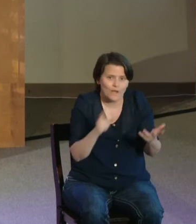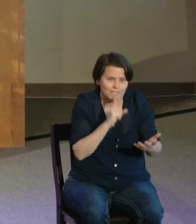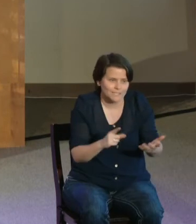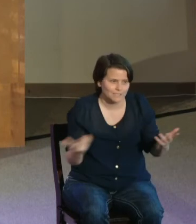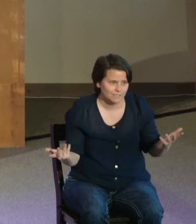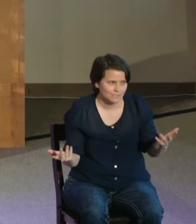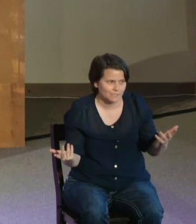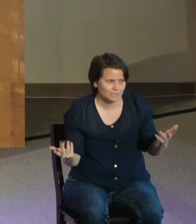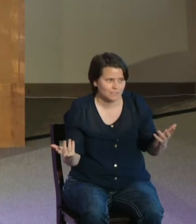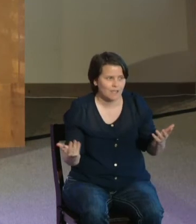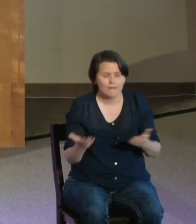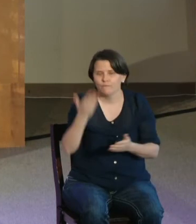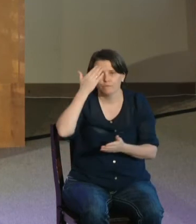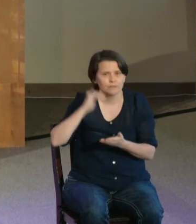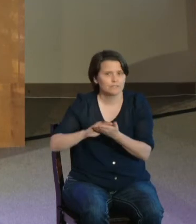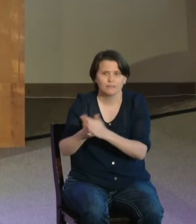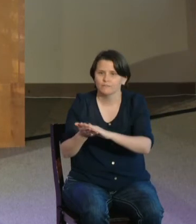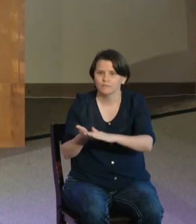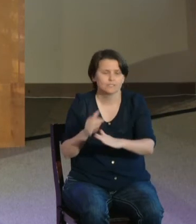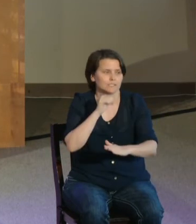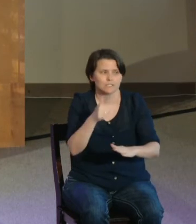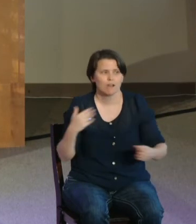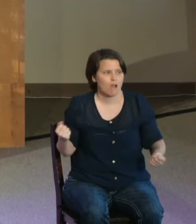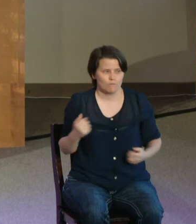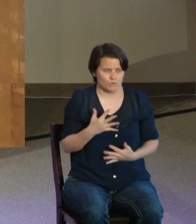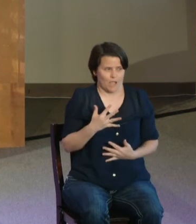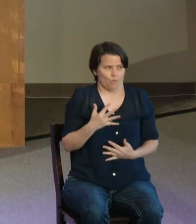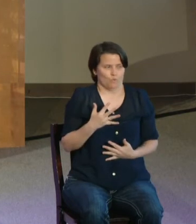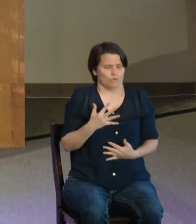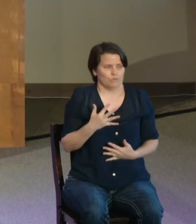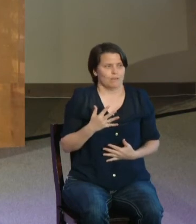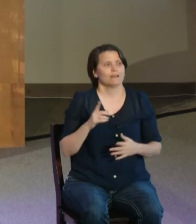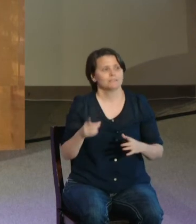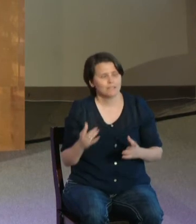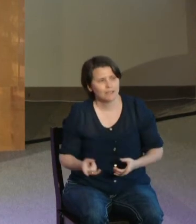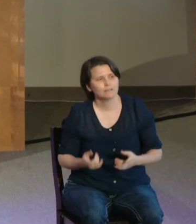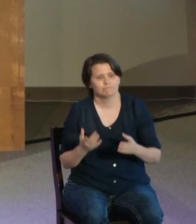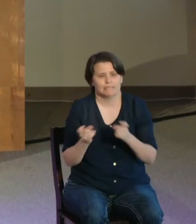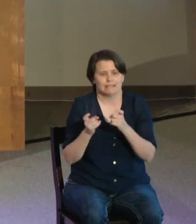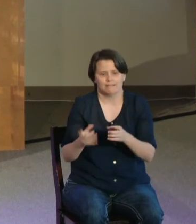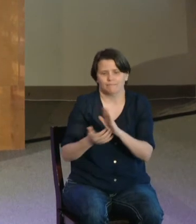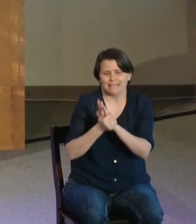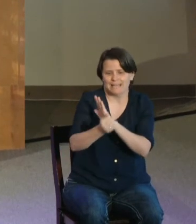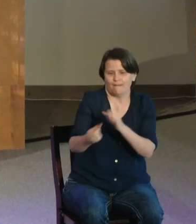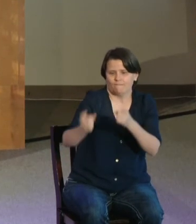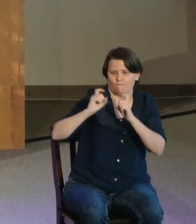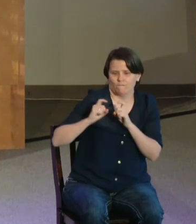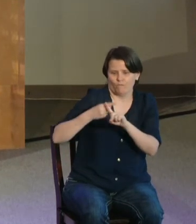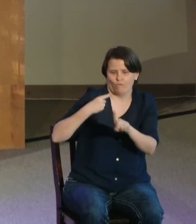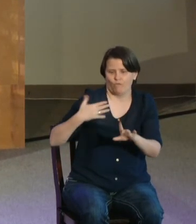way of being. It's a gift of self-love. which allows us to be wise in